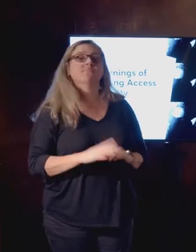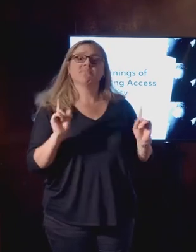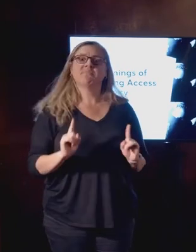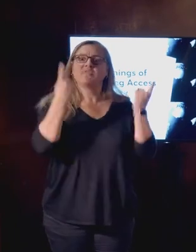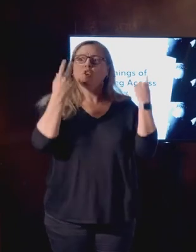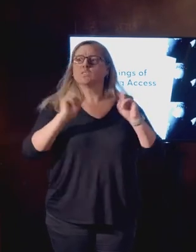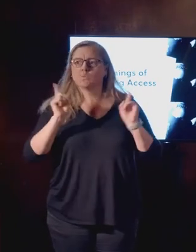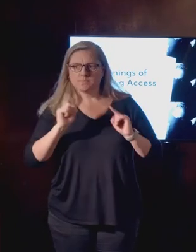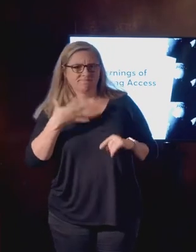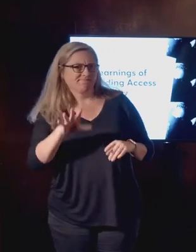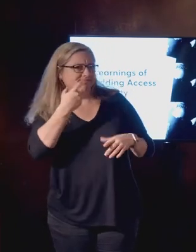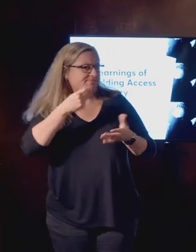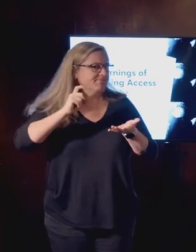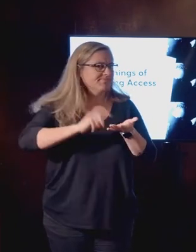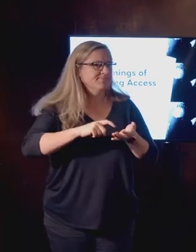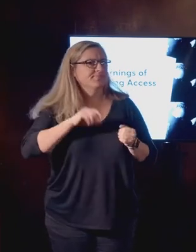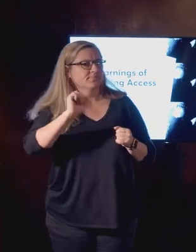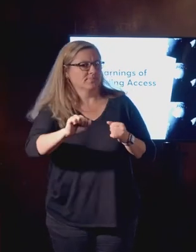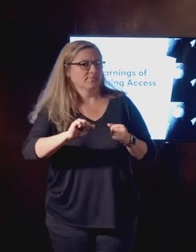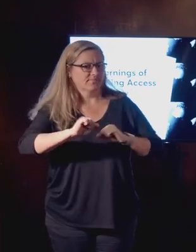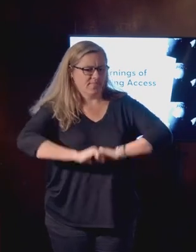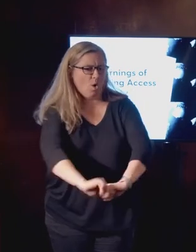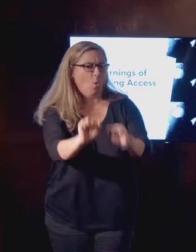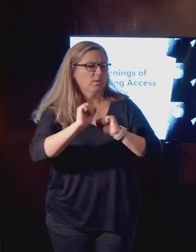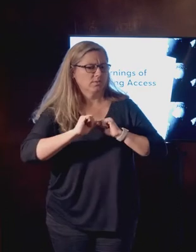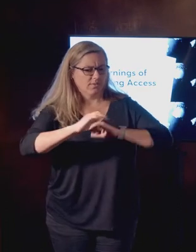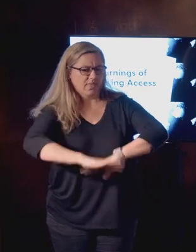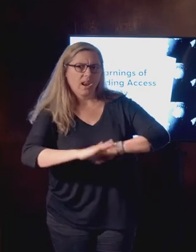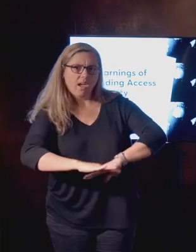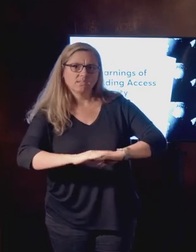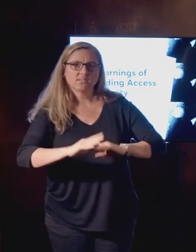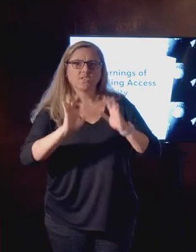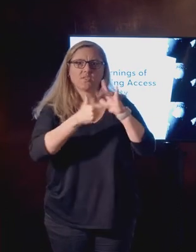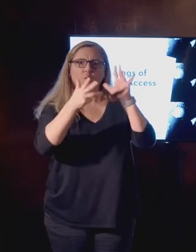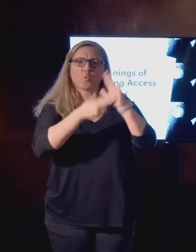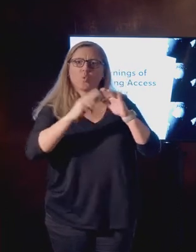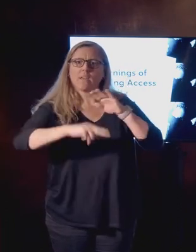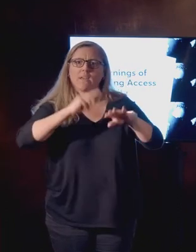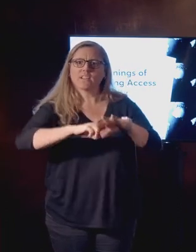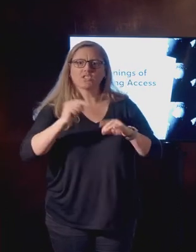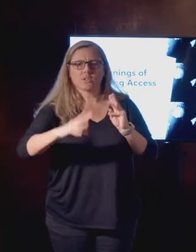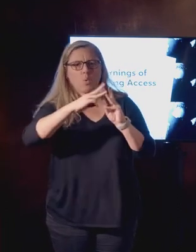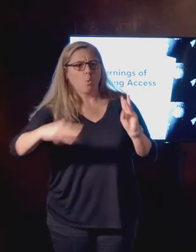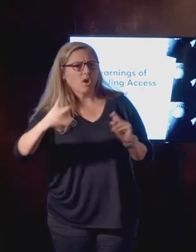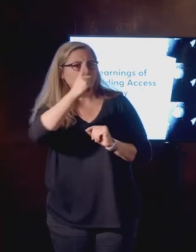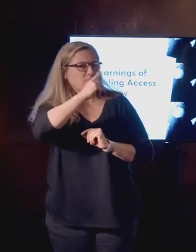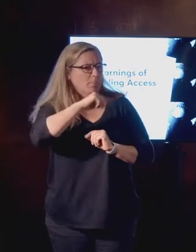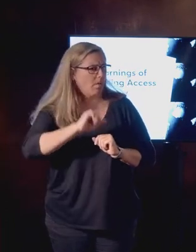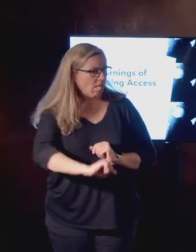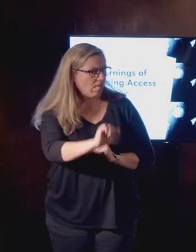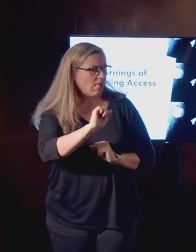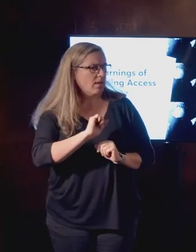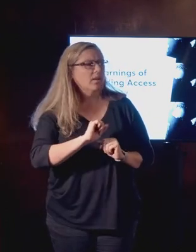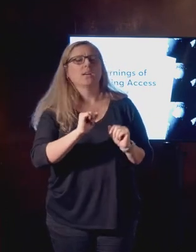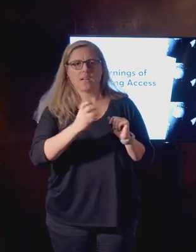Firstly, I'd like to acknowledge the traditional owners of the land, of the Kulin Nation, the Wurundjeri people,